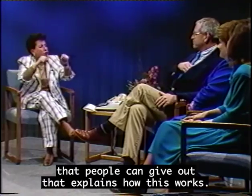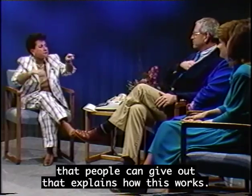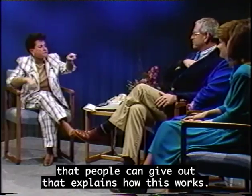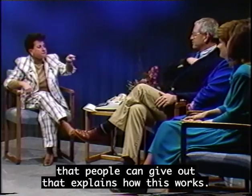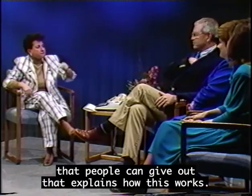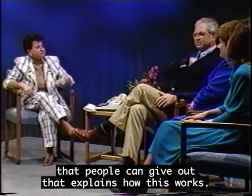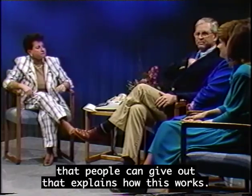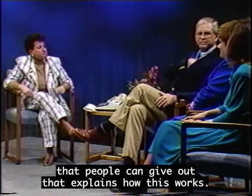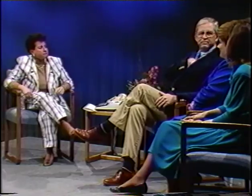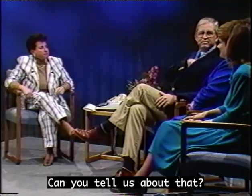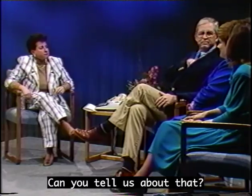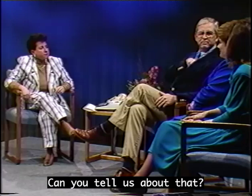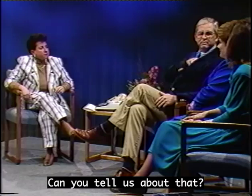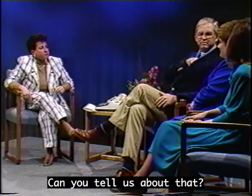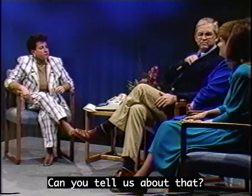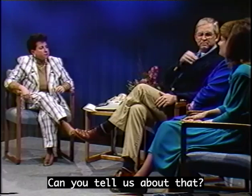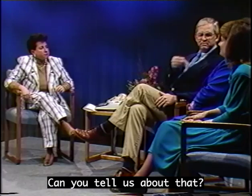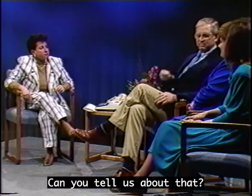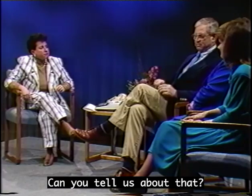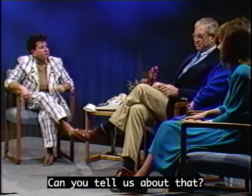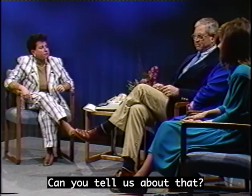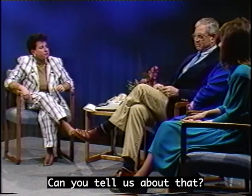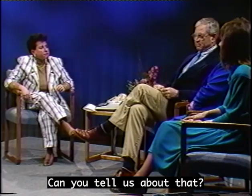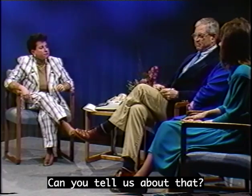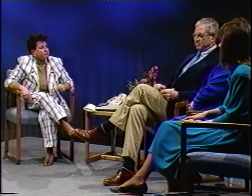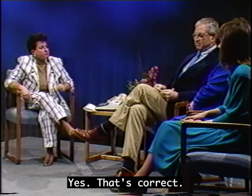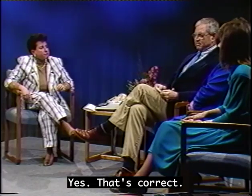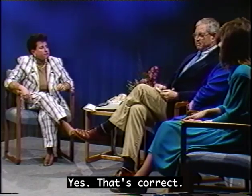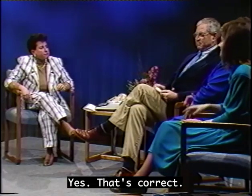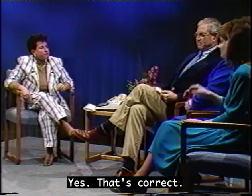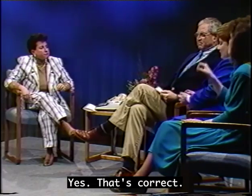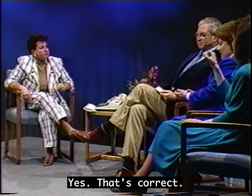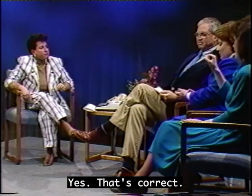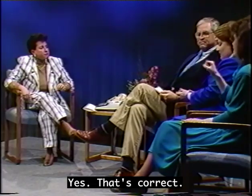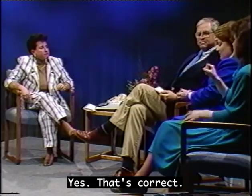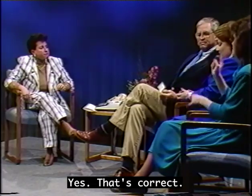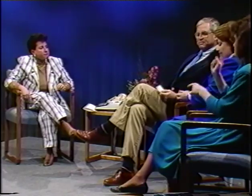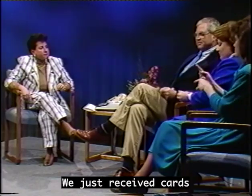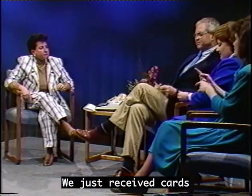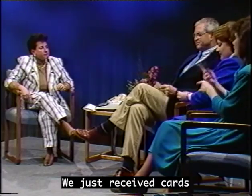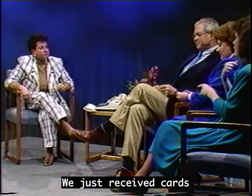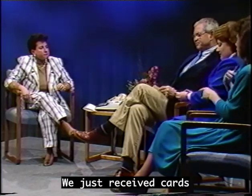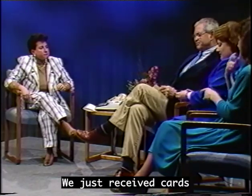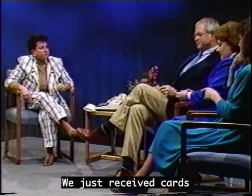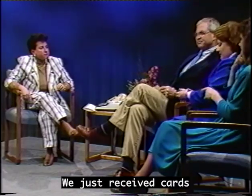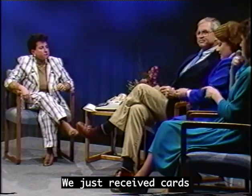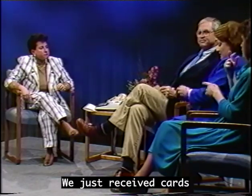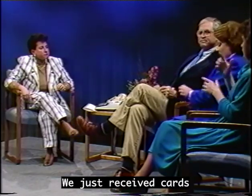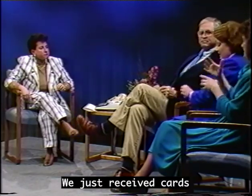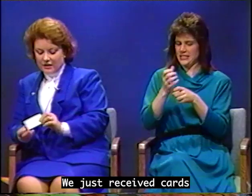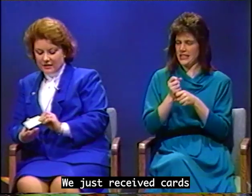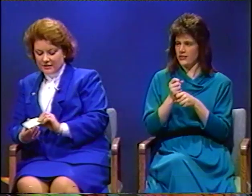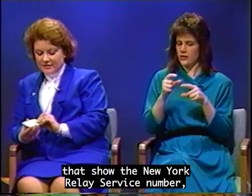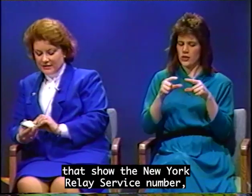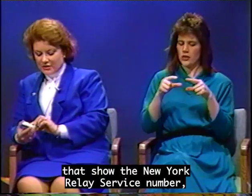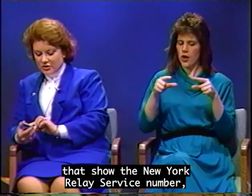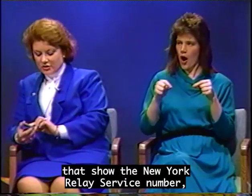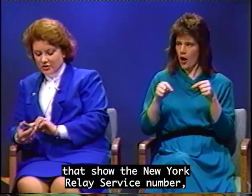that explains how this works. Can you tell us about that? Yes, that's correct. We just received cards that